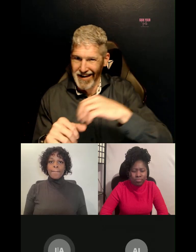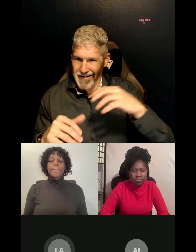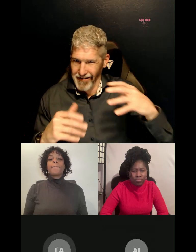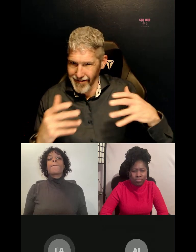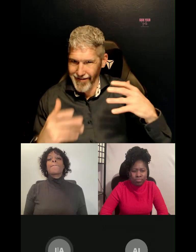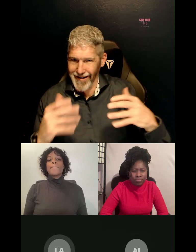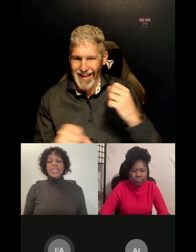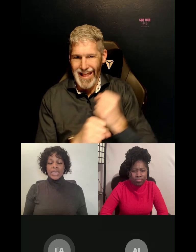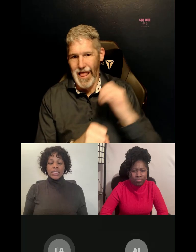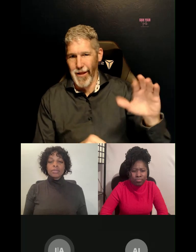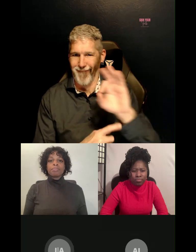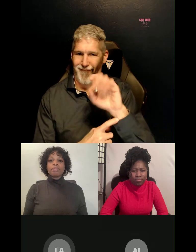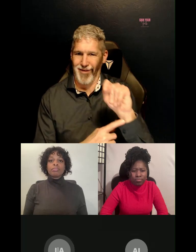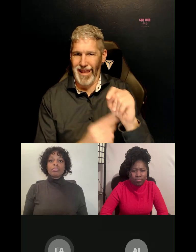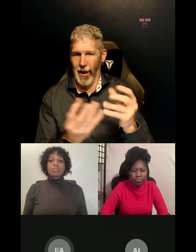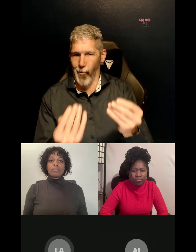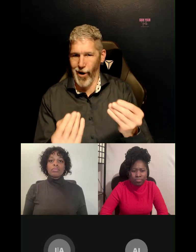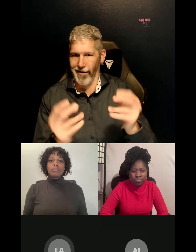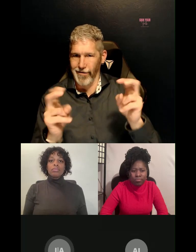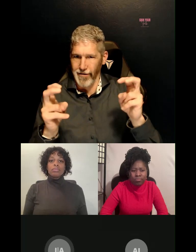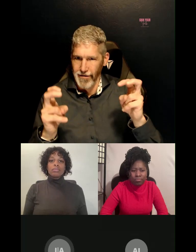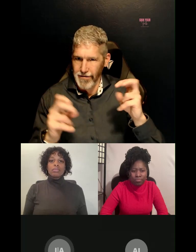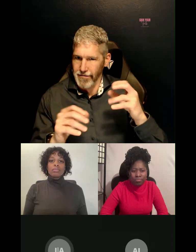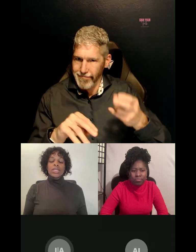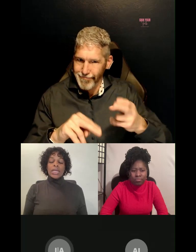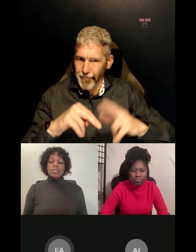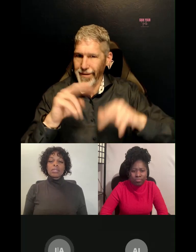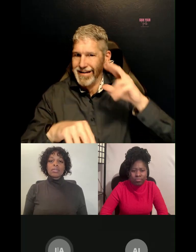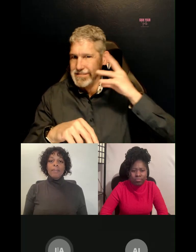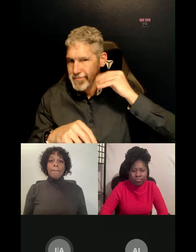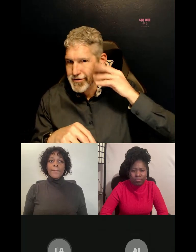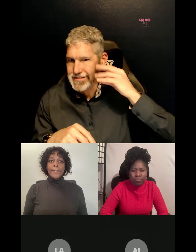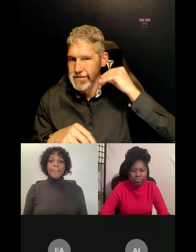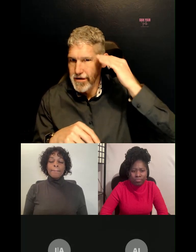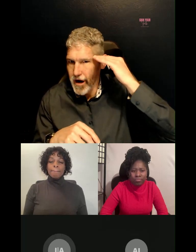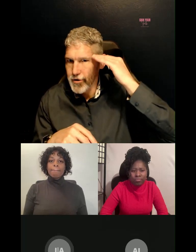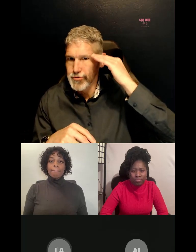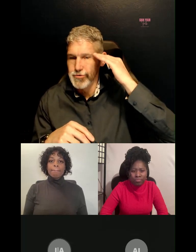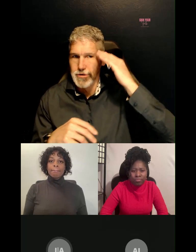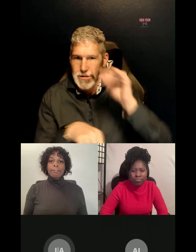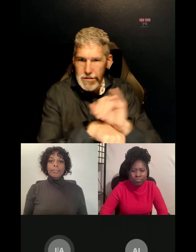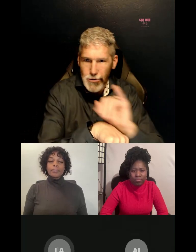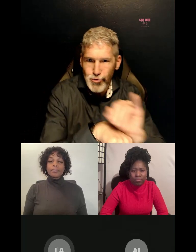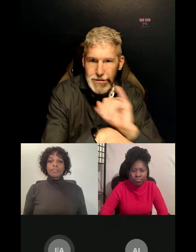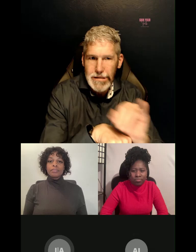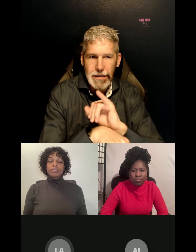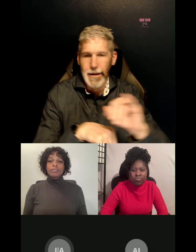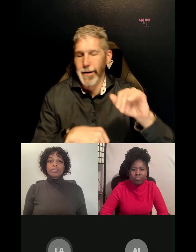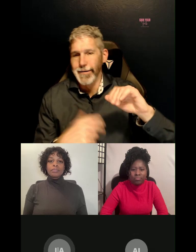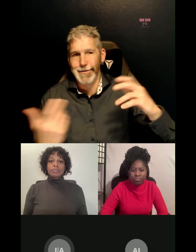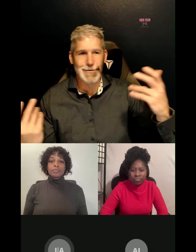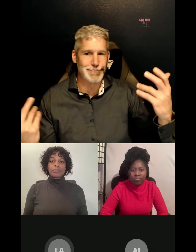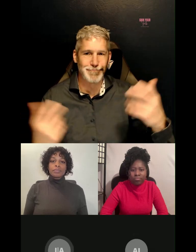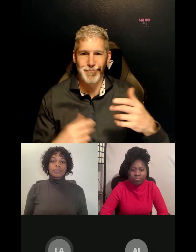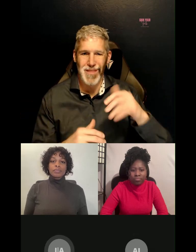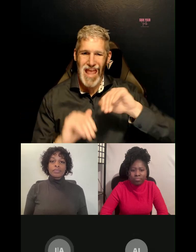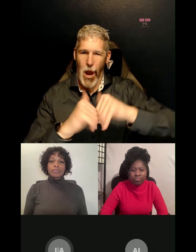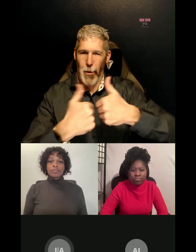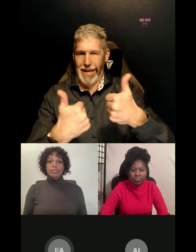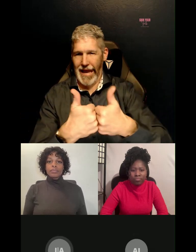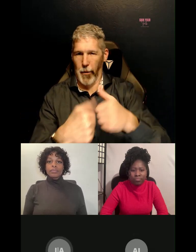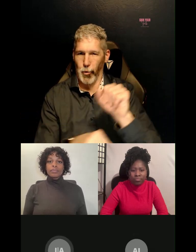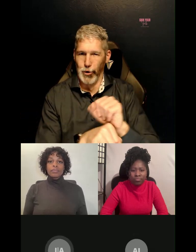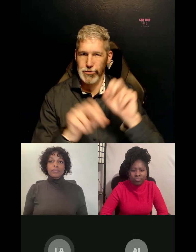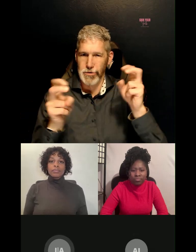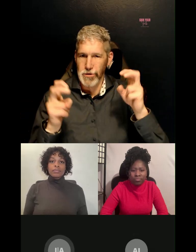not if you're not in that network, how do you get in? How do you gain that groundwork, gain that experience,